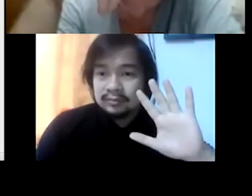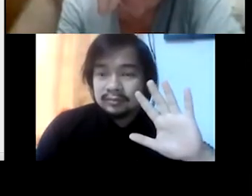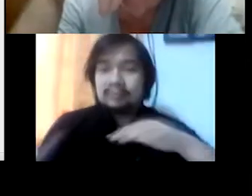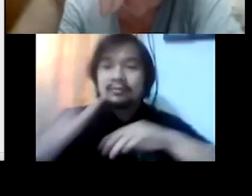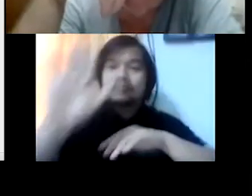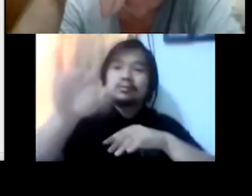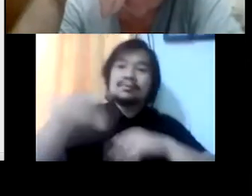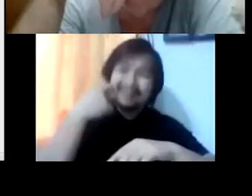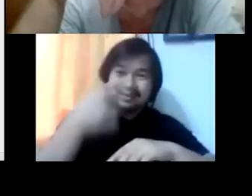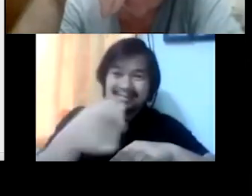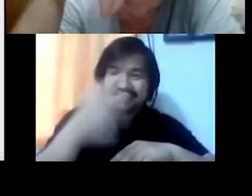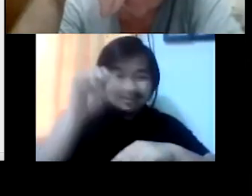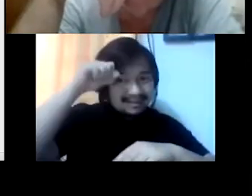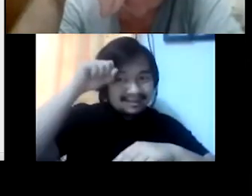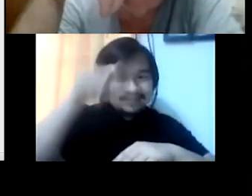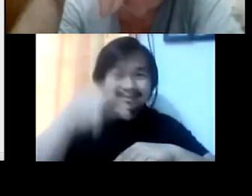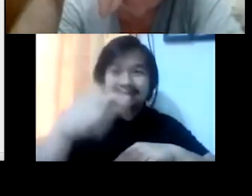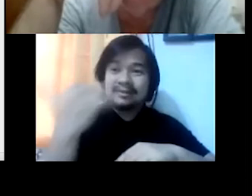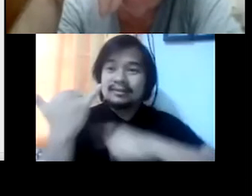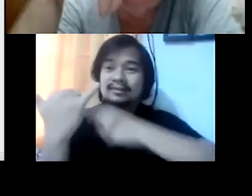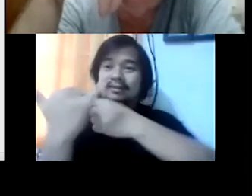This is Marvin.